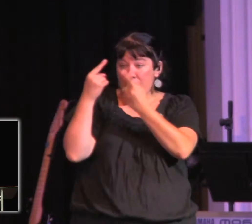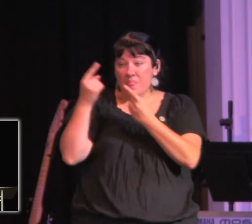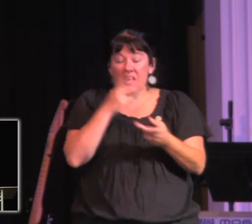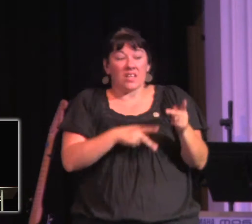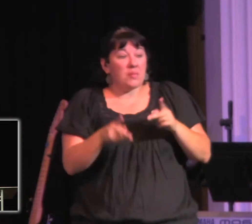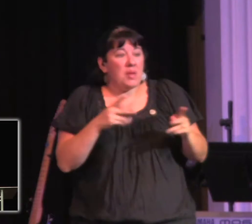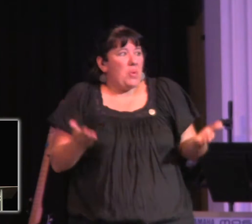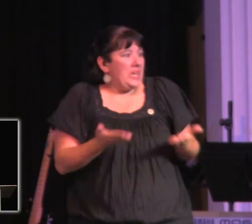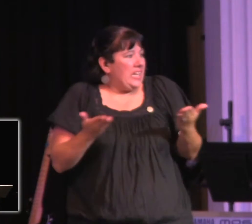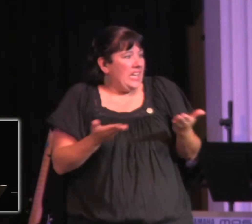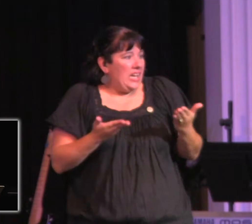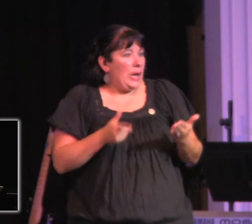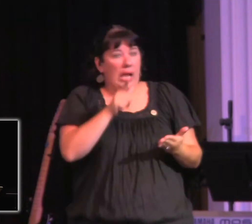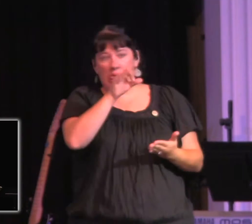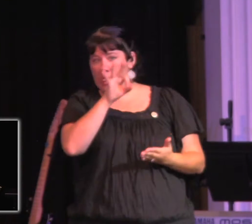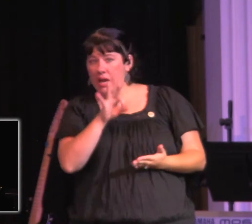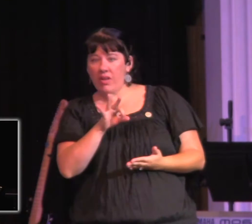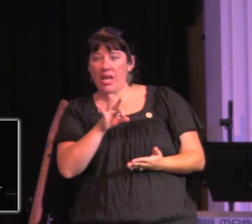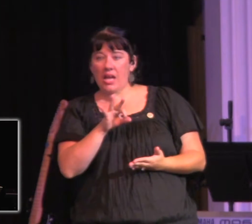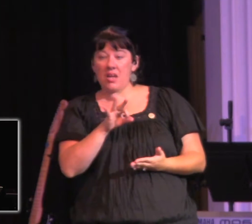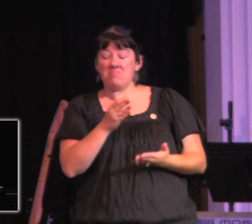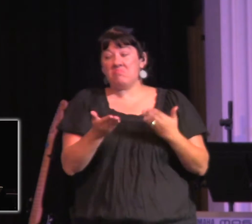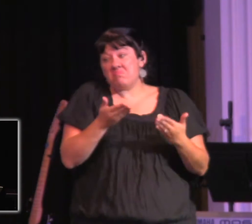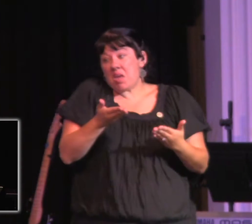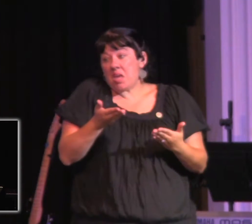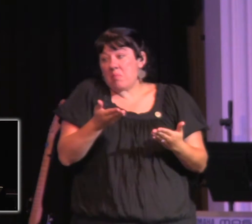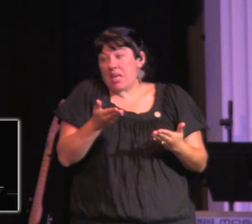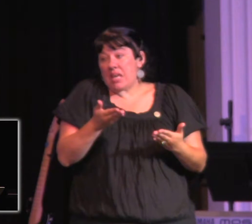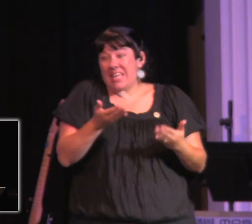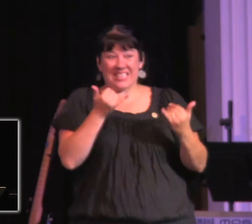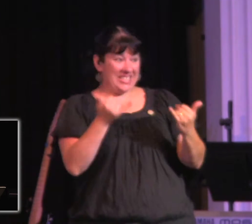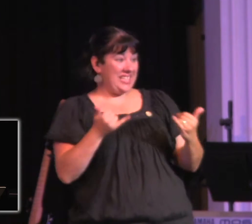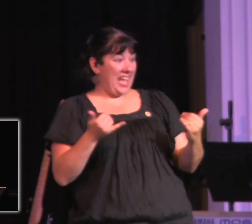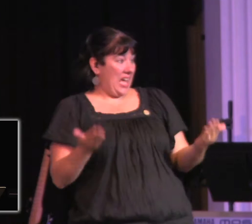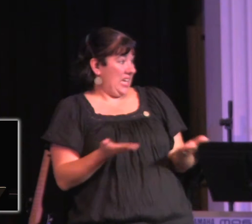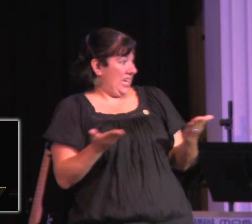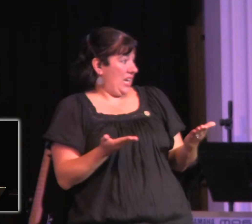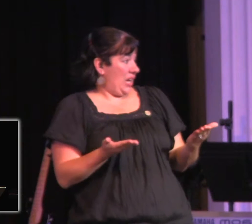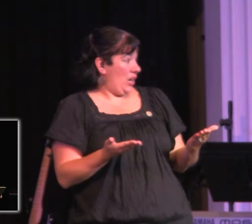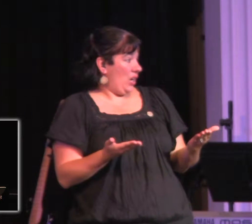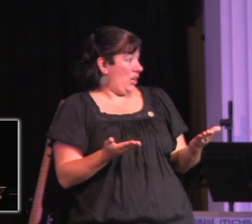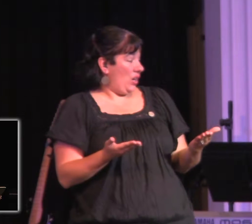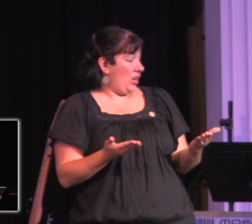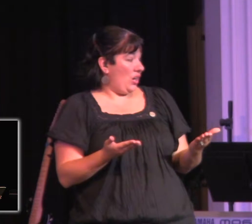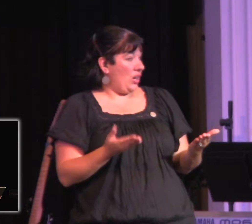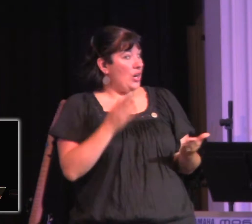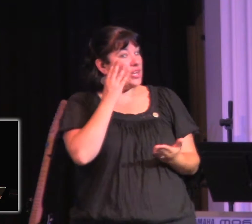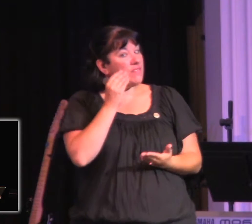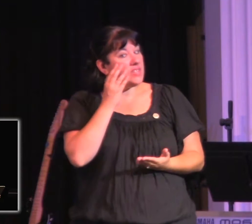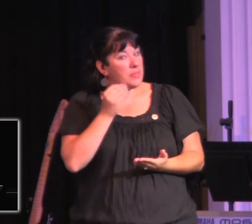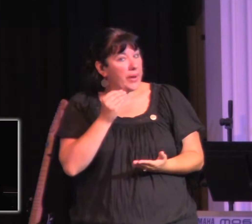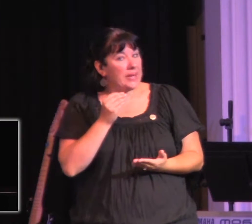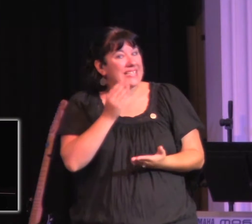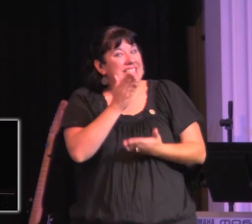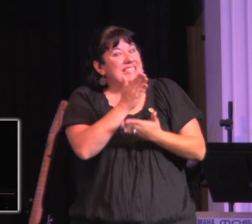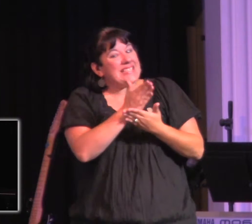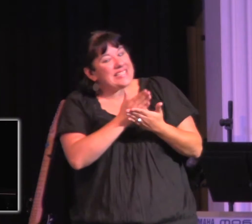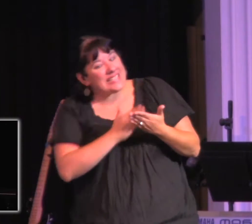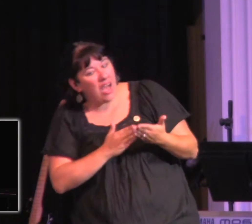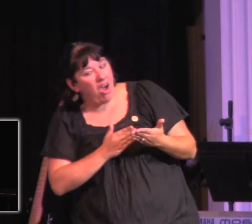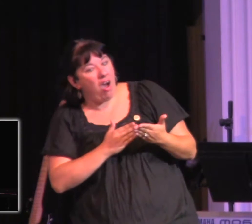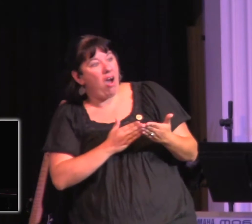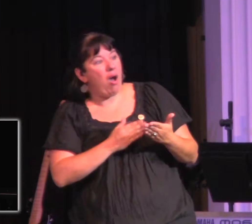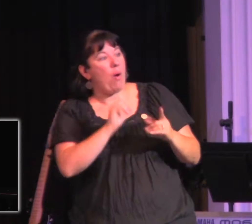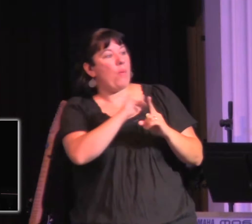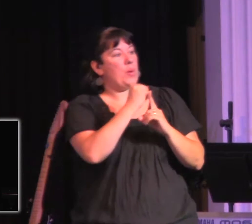as well as the possibility in this room, that have experienced some form of abuse of any kind, whether it's